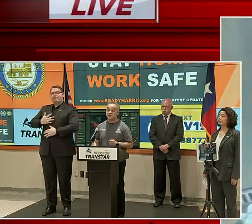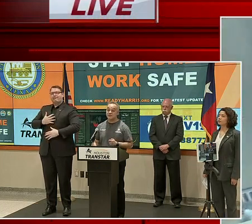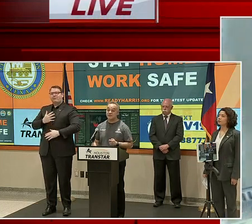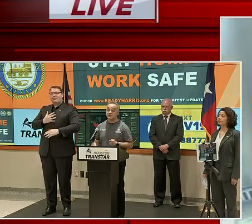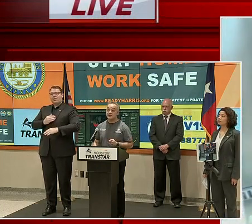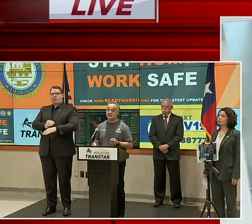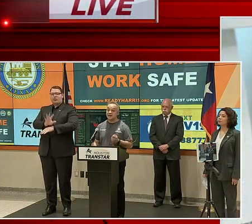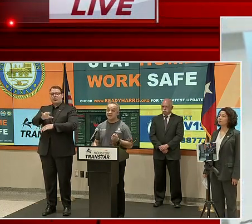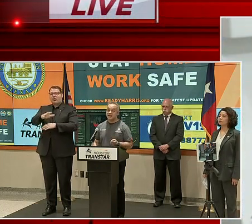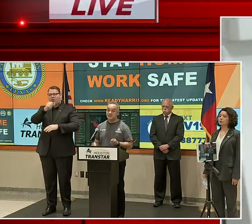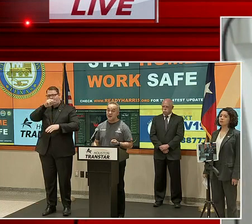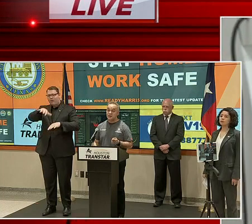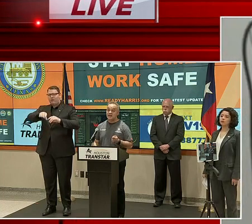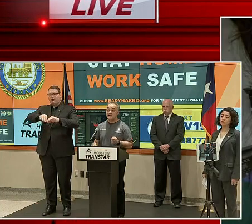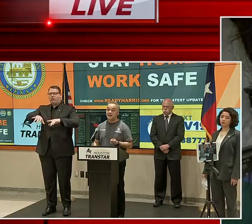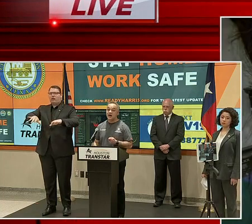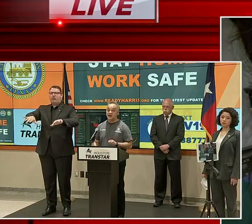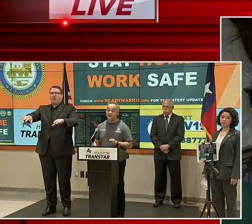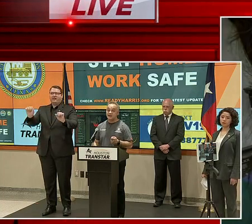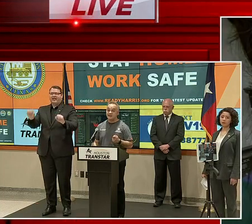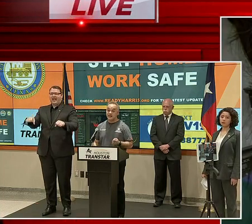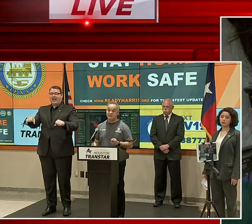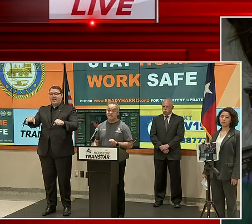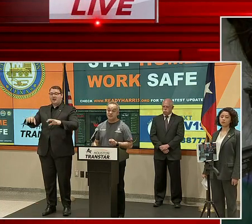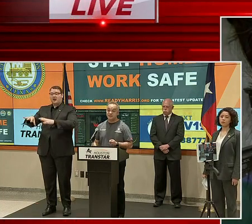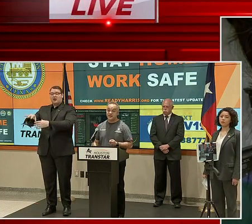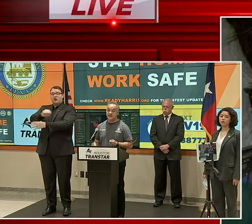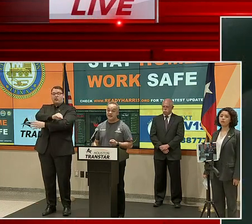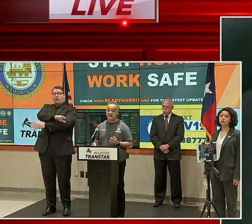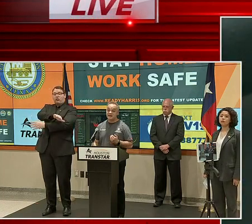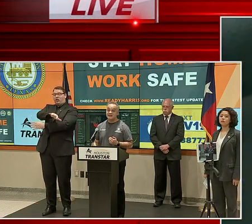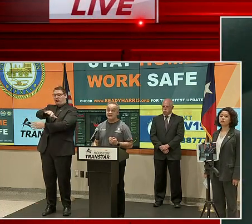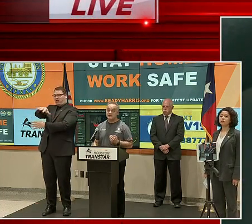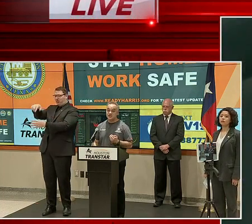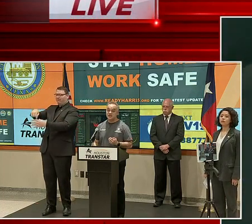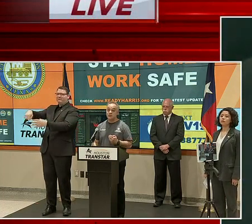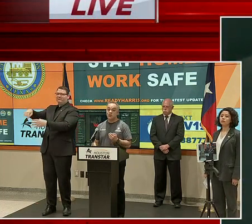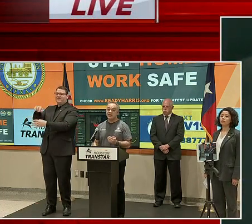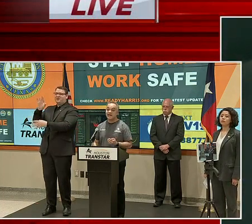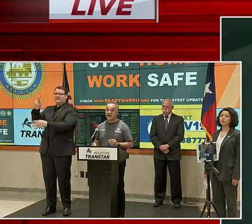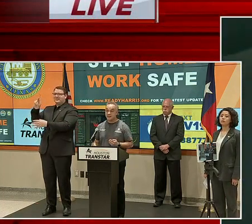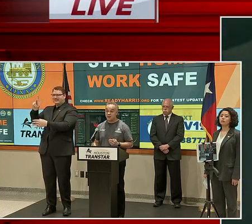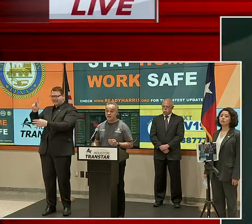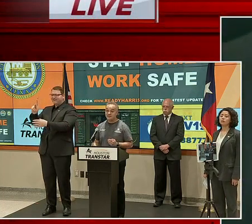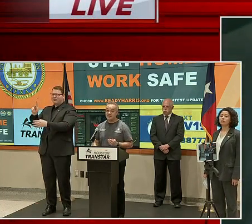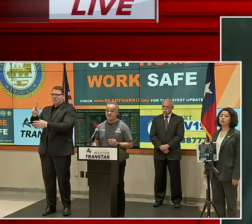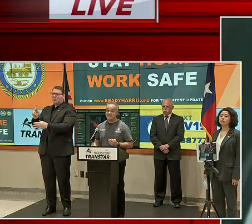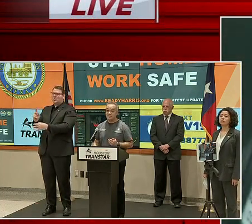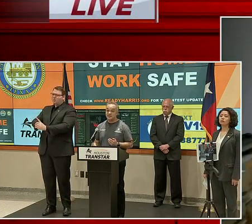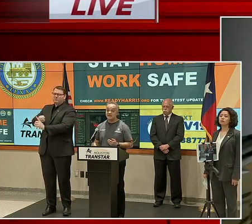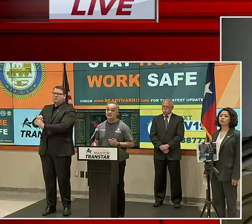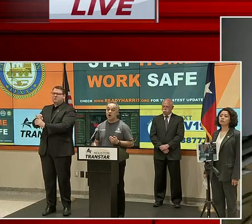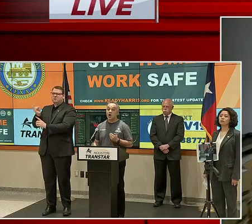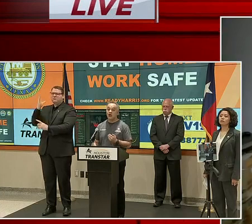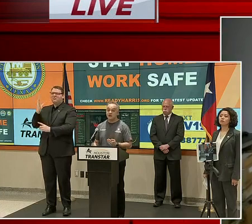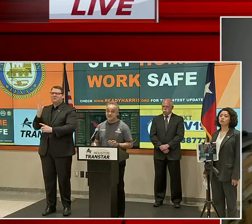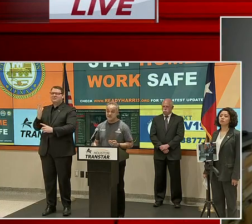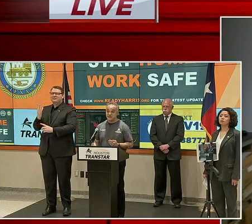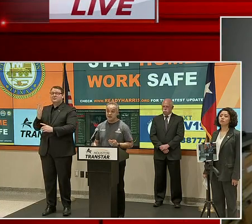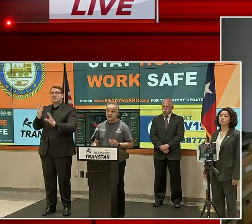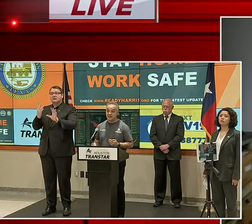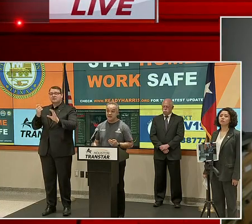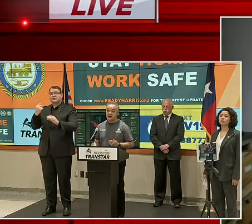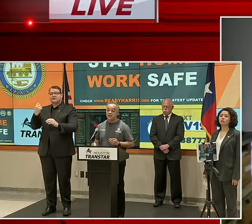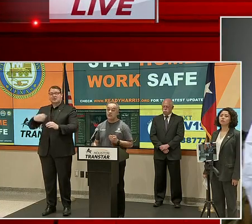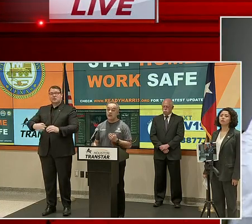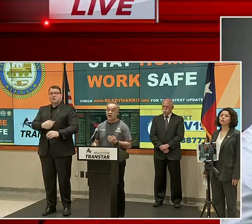the high-risk groups. And that's why we cannot let people think that this is just one category of individuals. This is all of us in